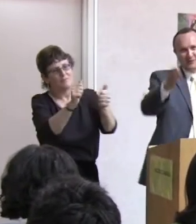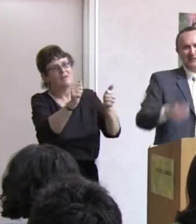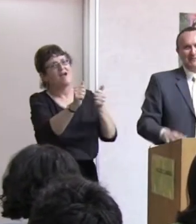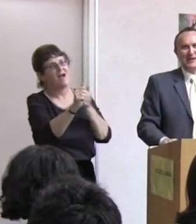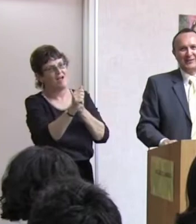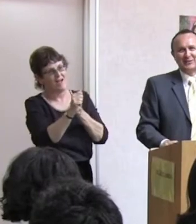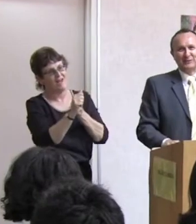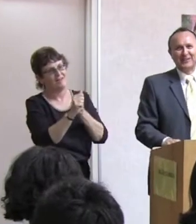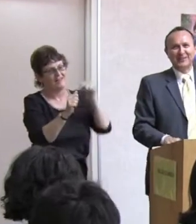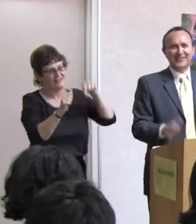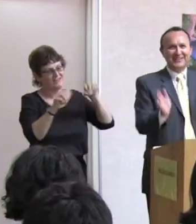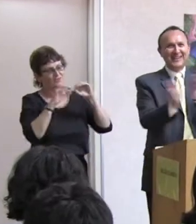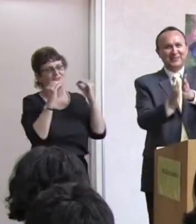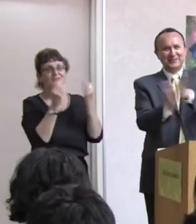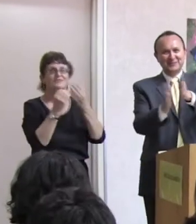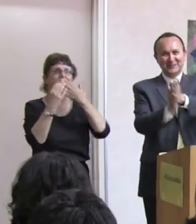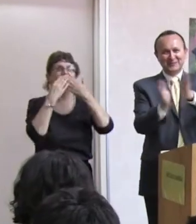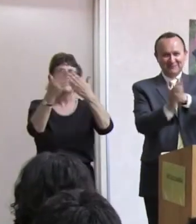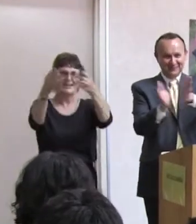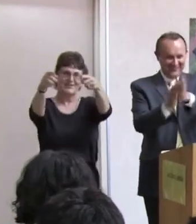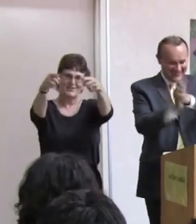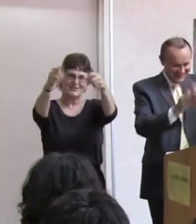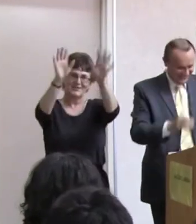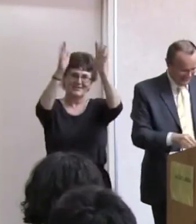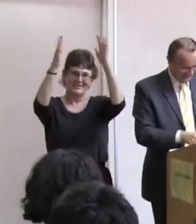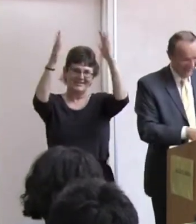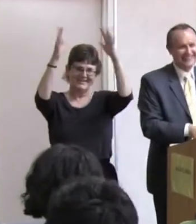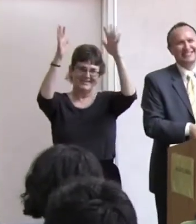actually, with Michael, I just wanted to say thank you.